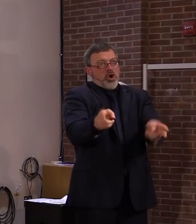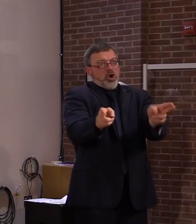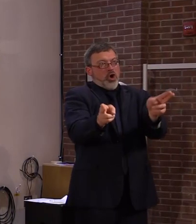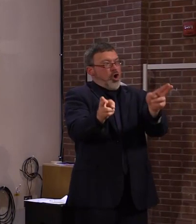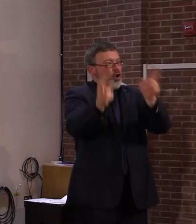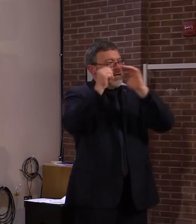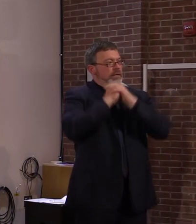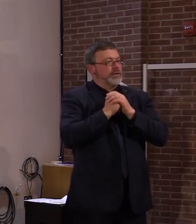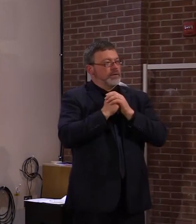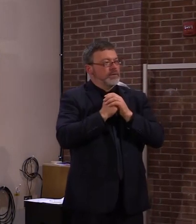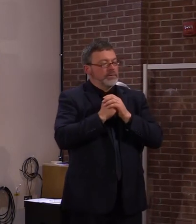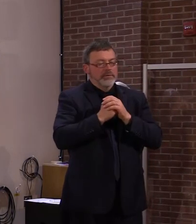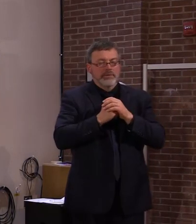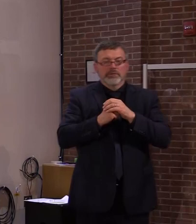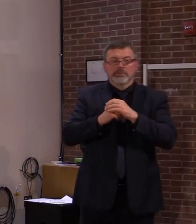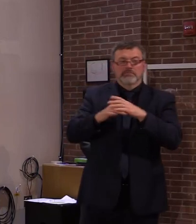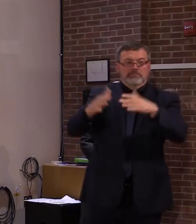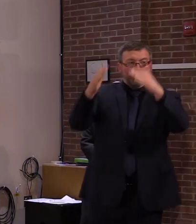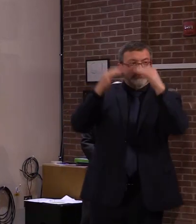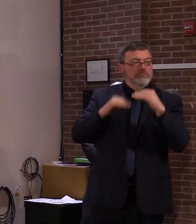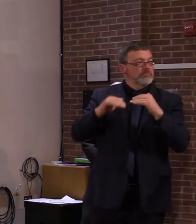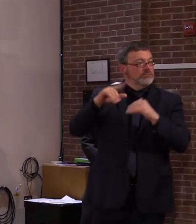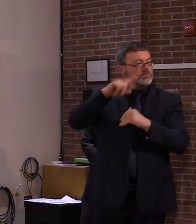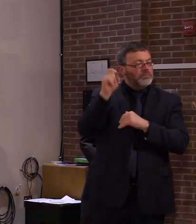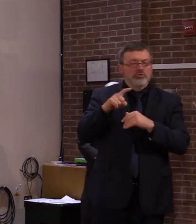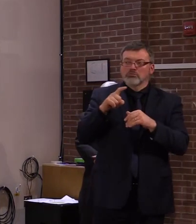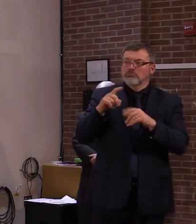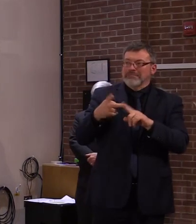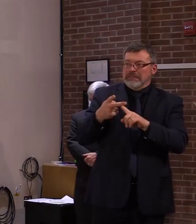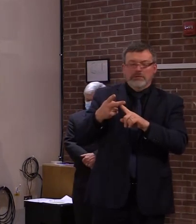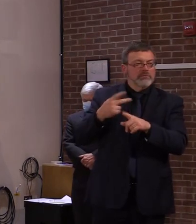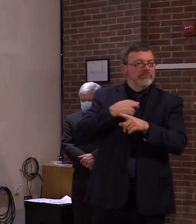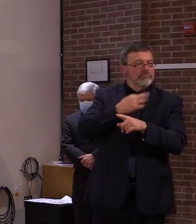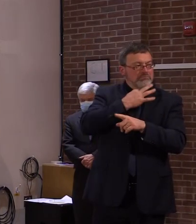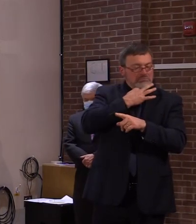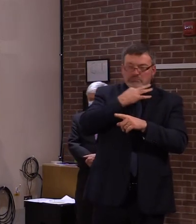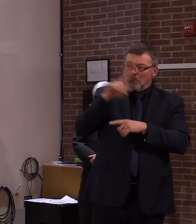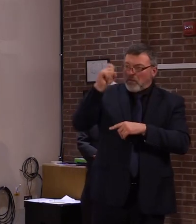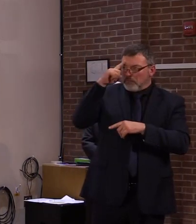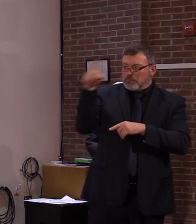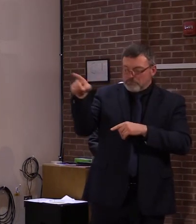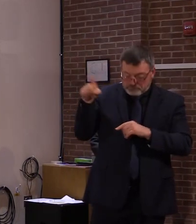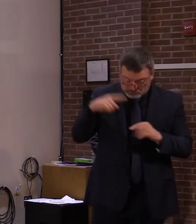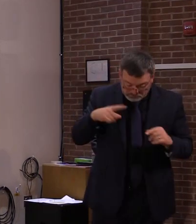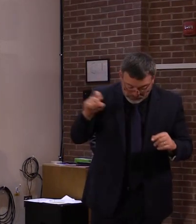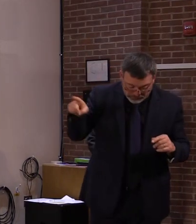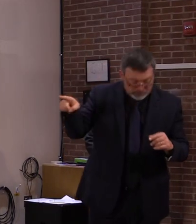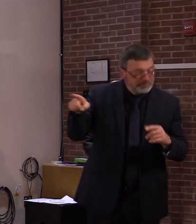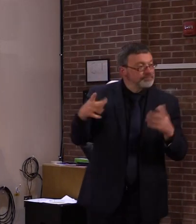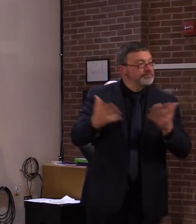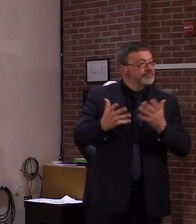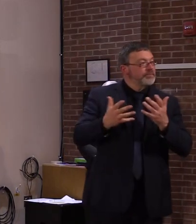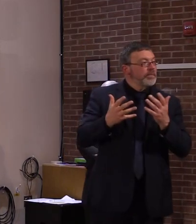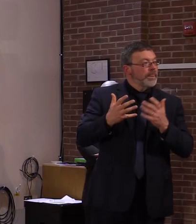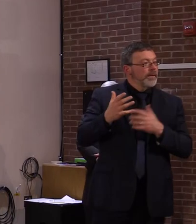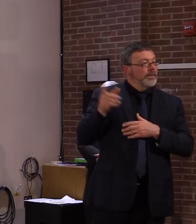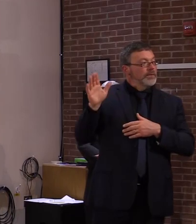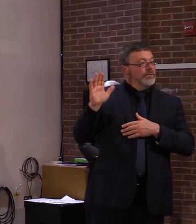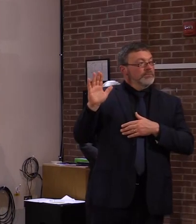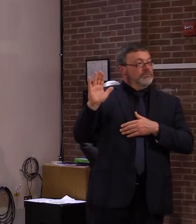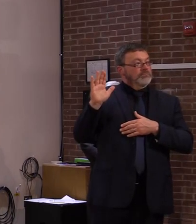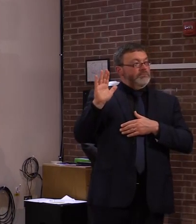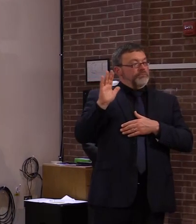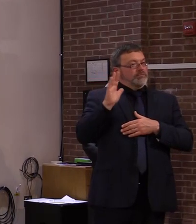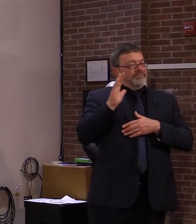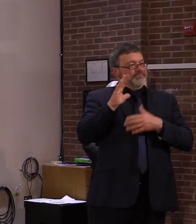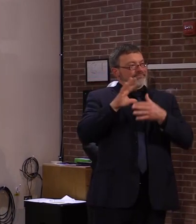Governor, you and your others in your administration today have said that other illnesses are increasing the